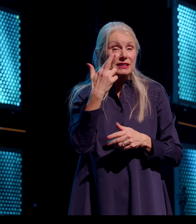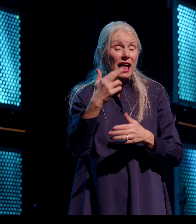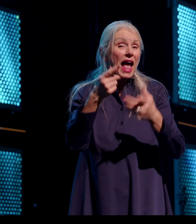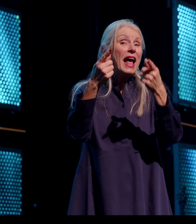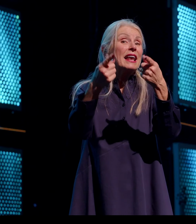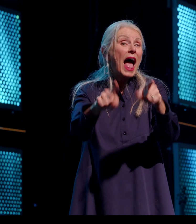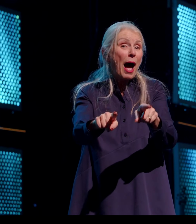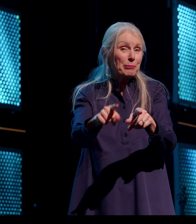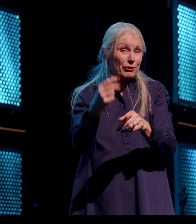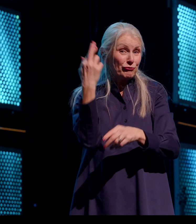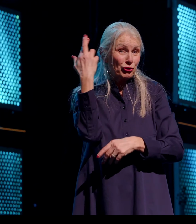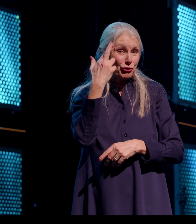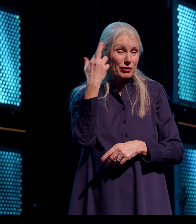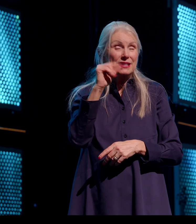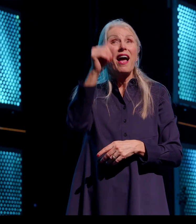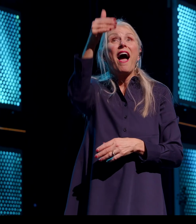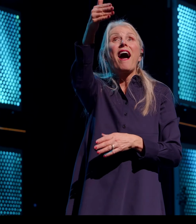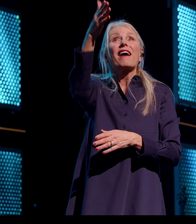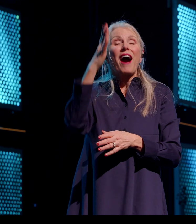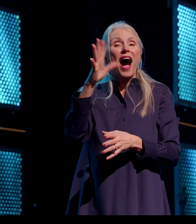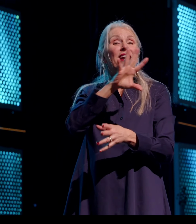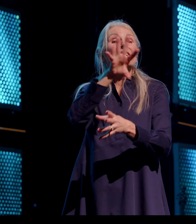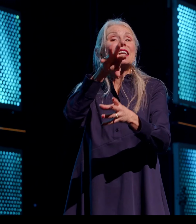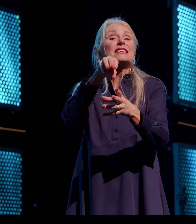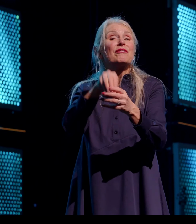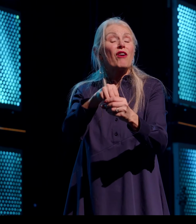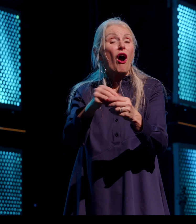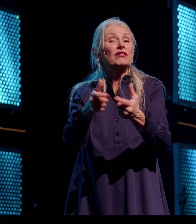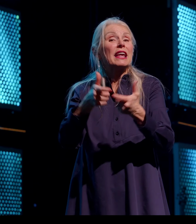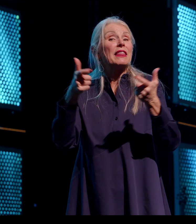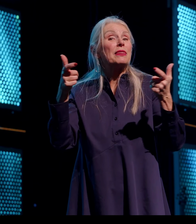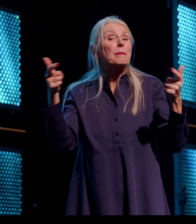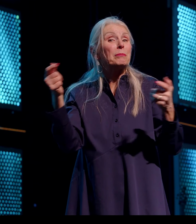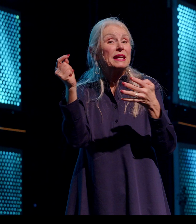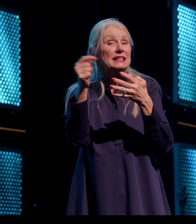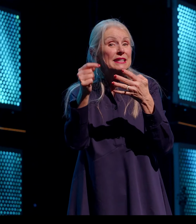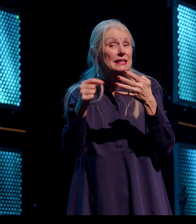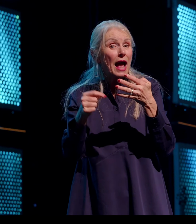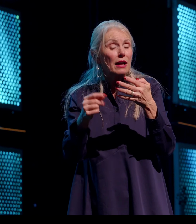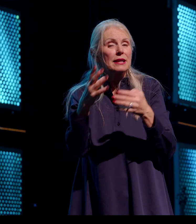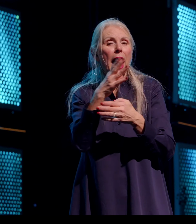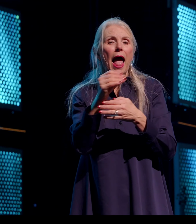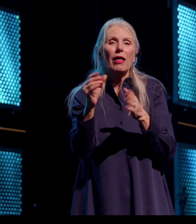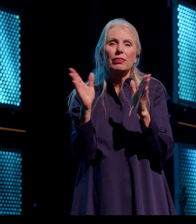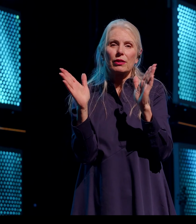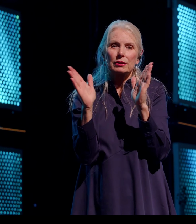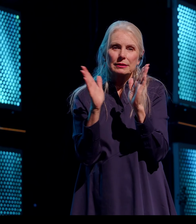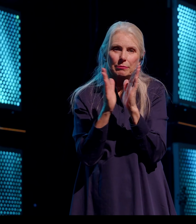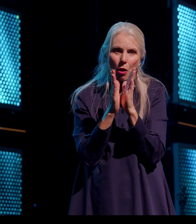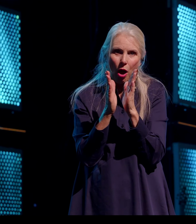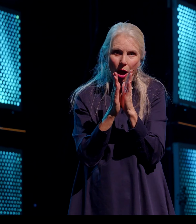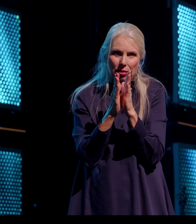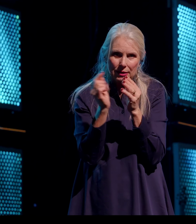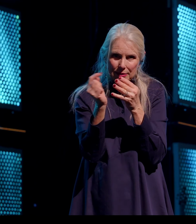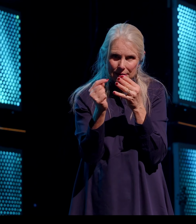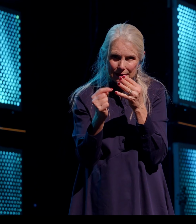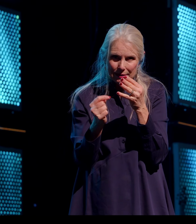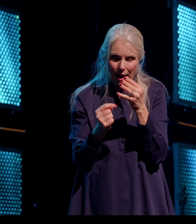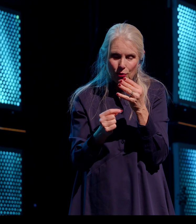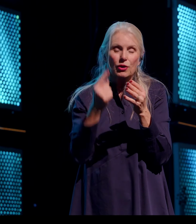reason. God is involved in the big details of your life and the smallest details of your life for a